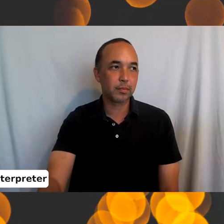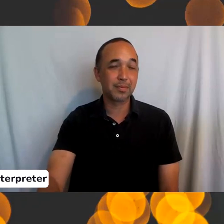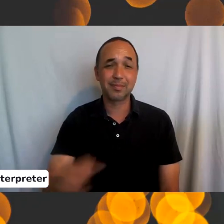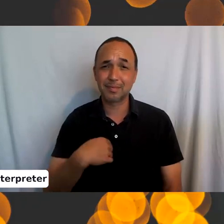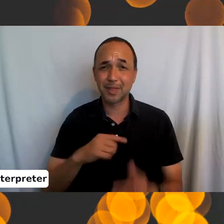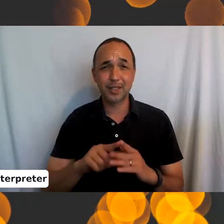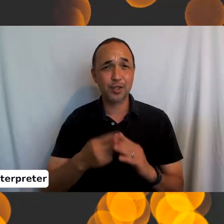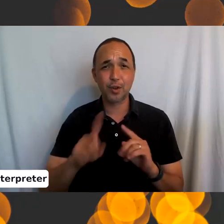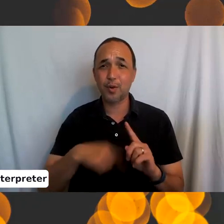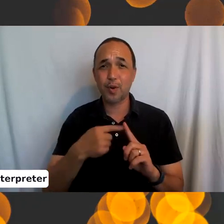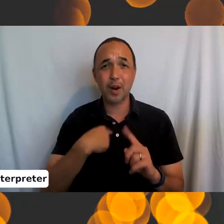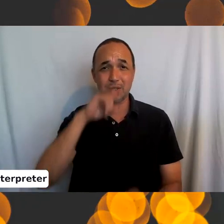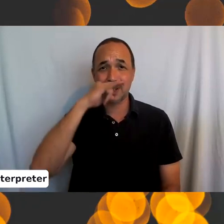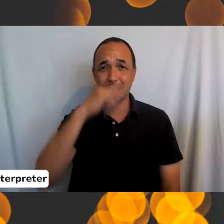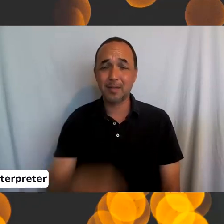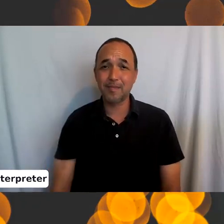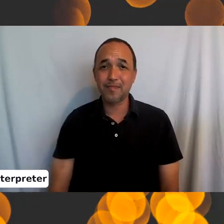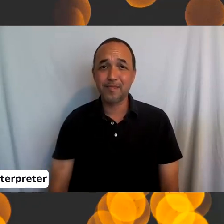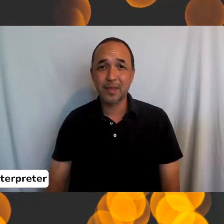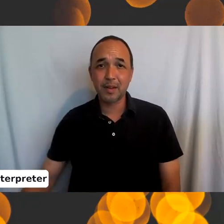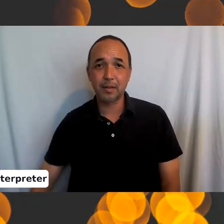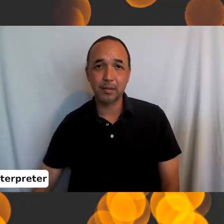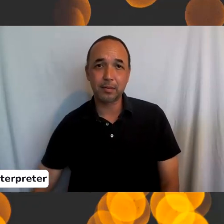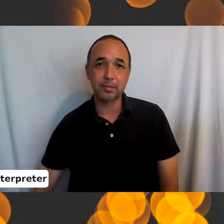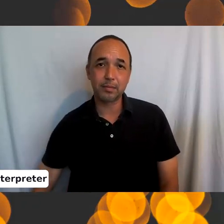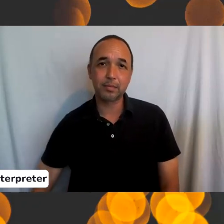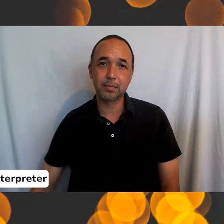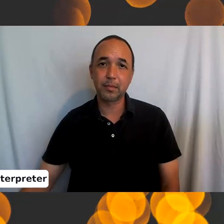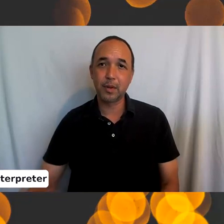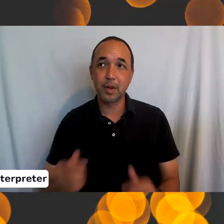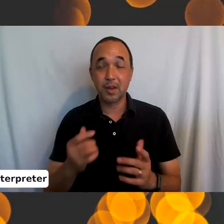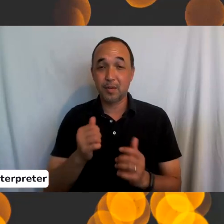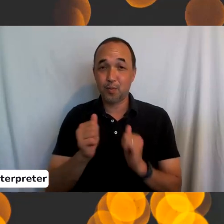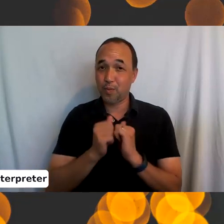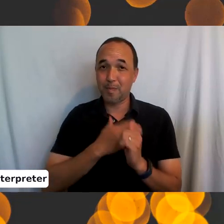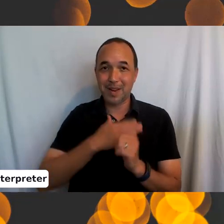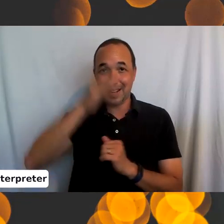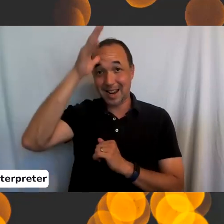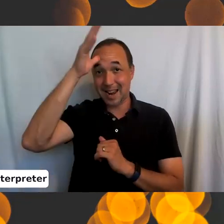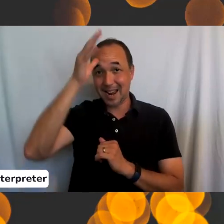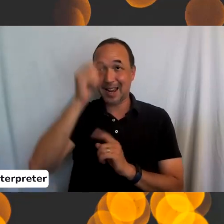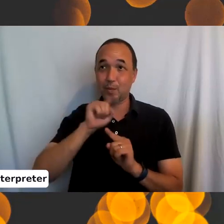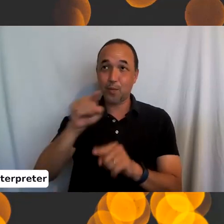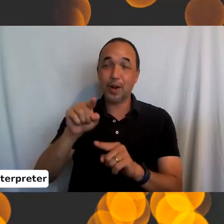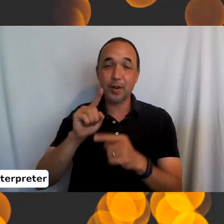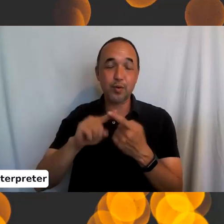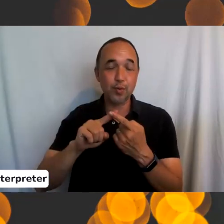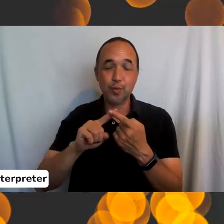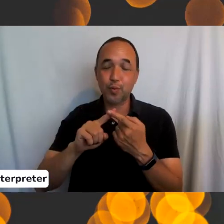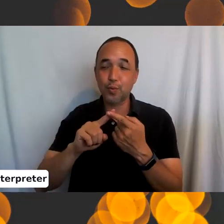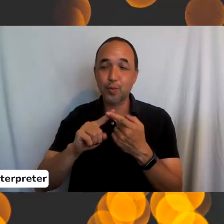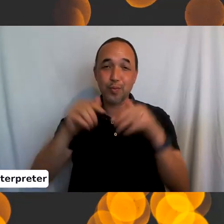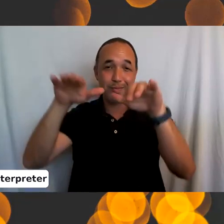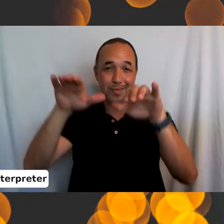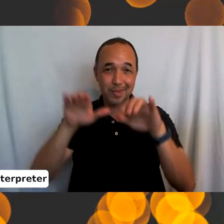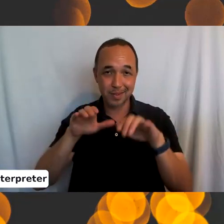remember investigating with my dad. Like, we went to local cemeteries. We went to